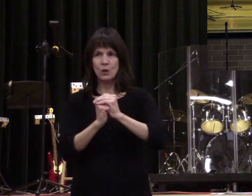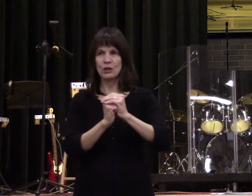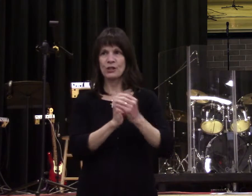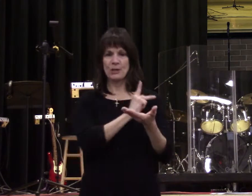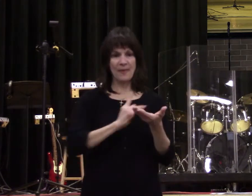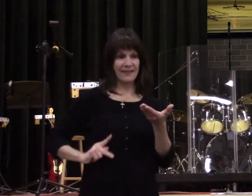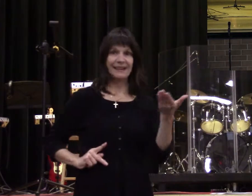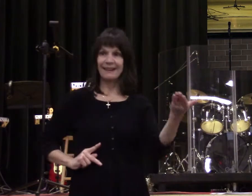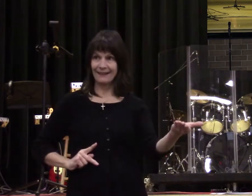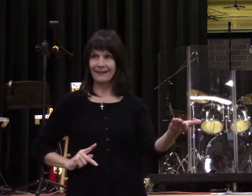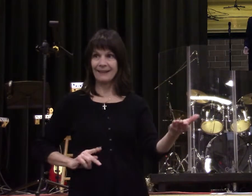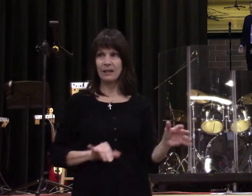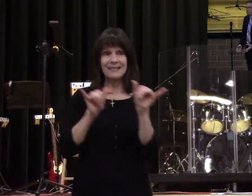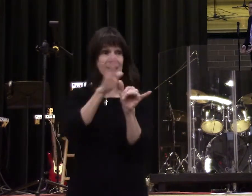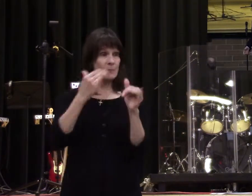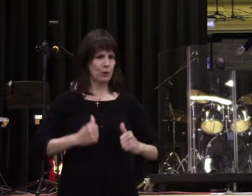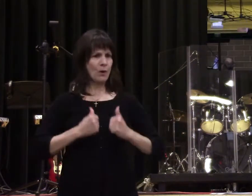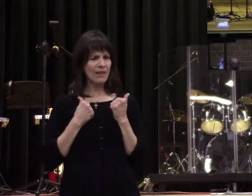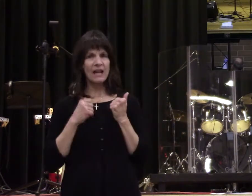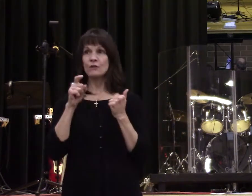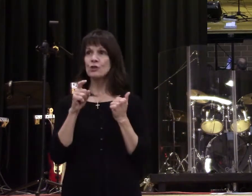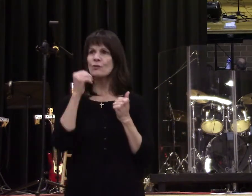a great worshiper.